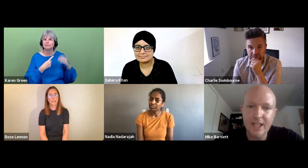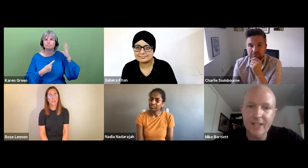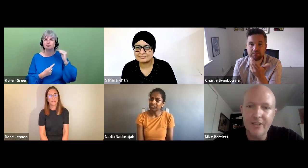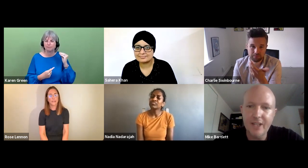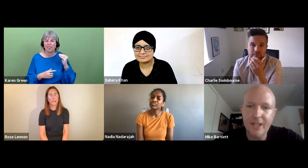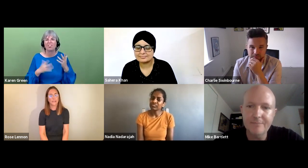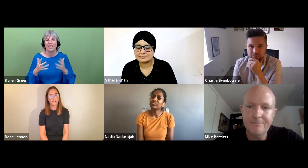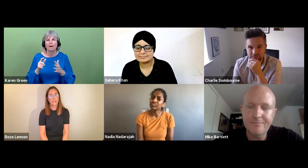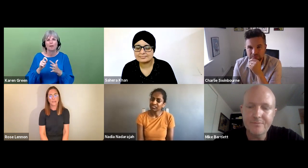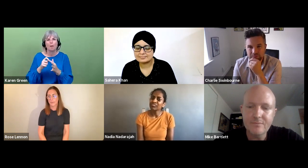and